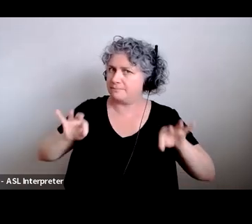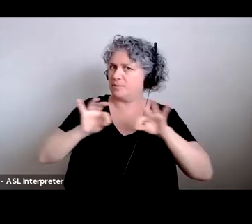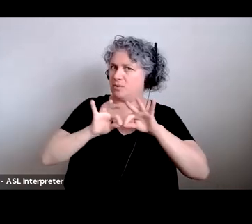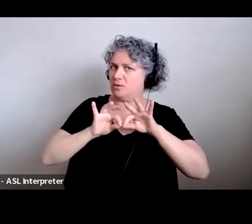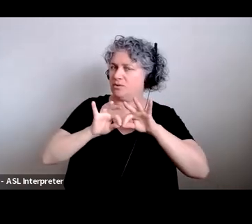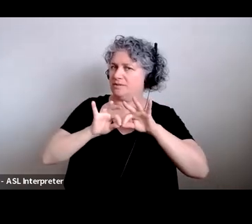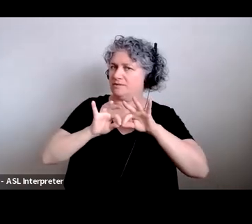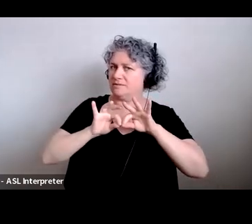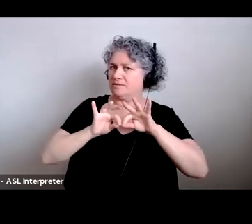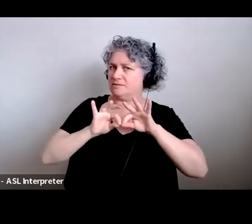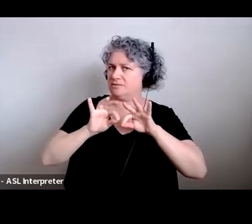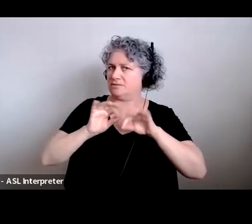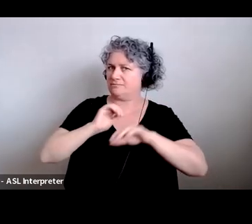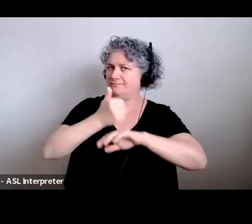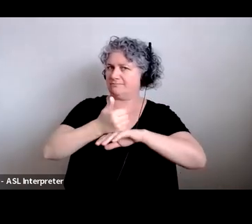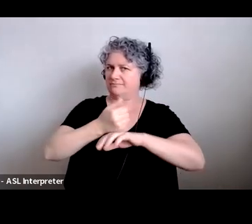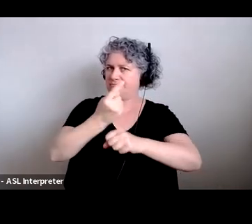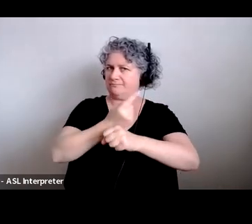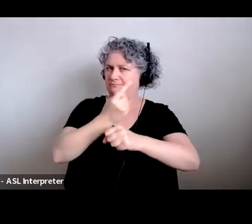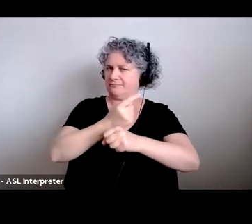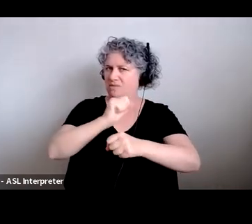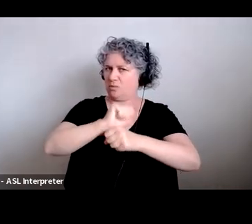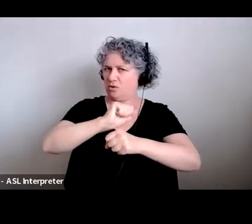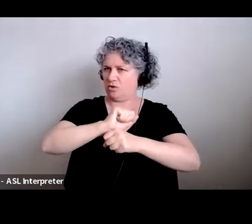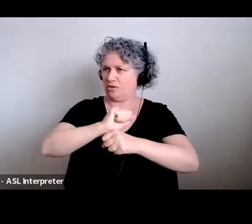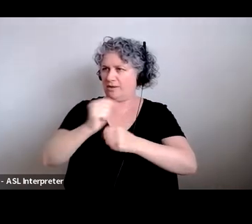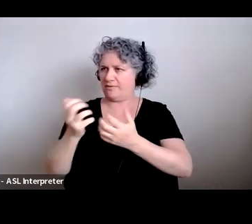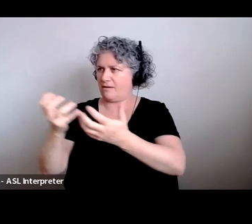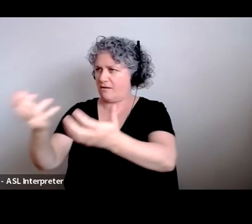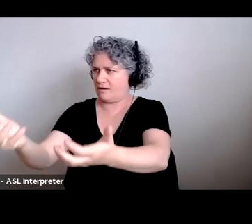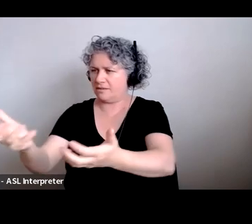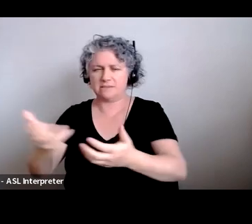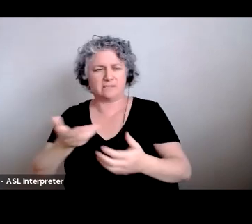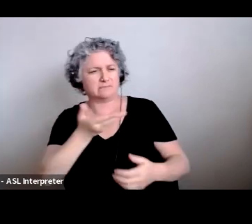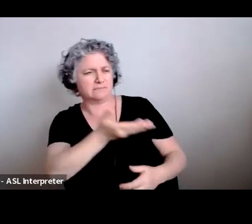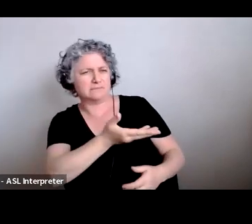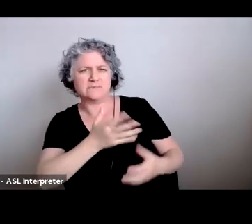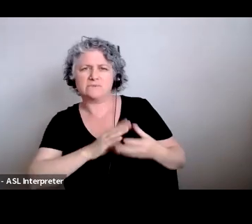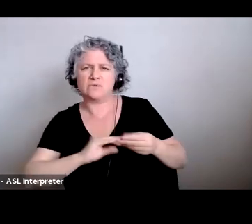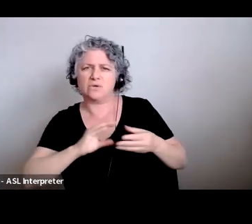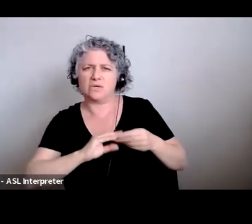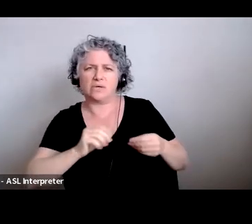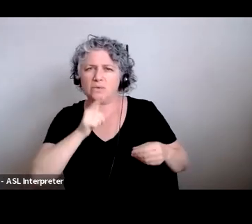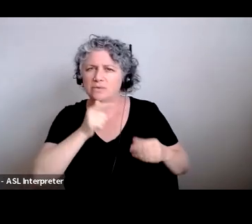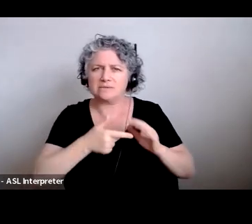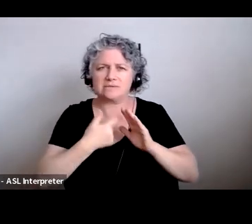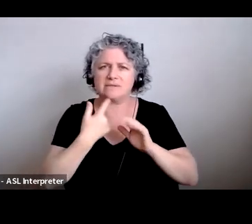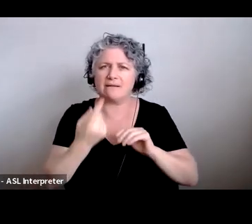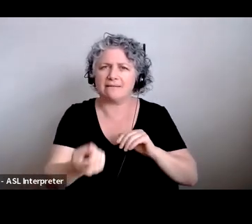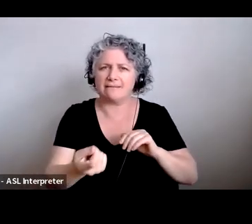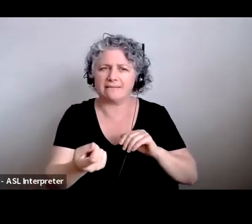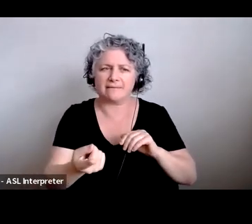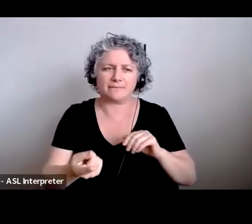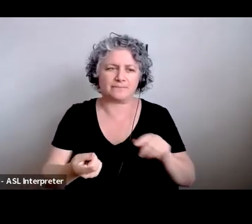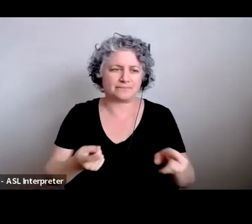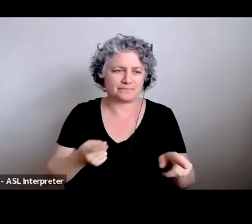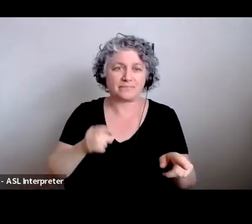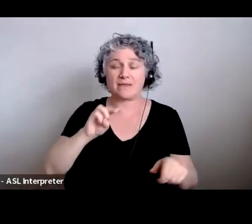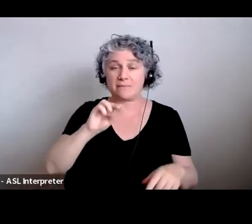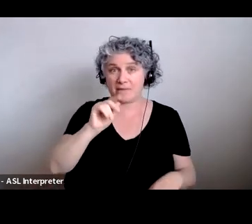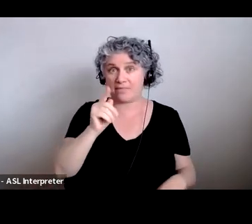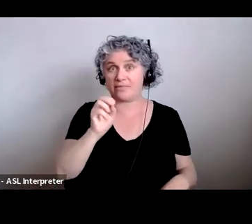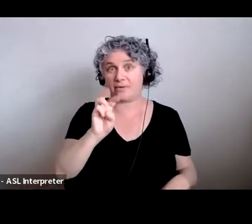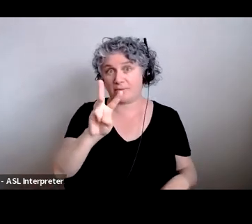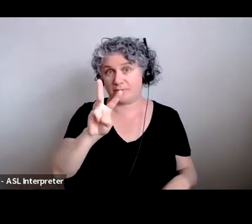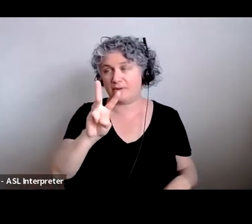the relationship with the work and the audience and whose story we're telling. That sounds amazing. It sounds like this is a very